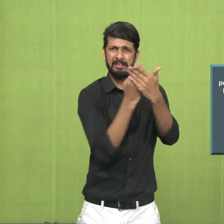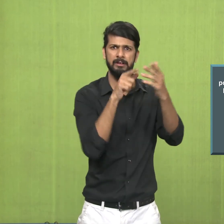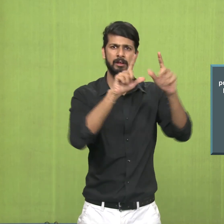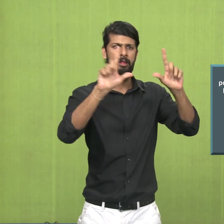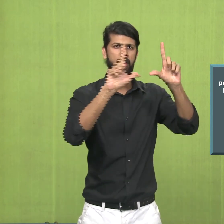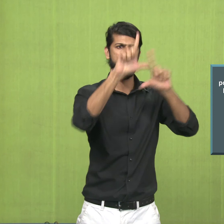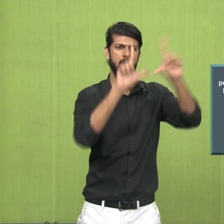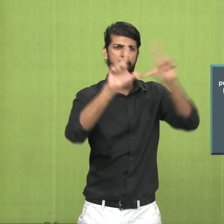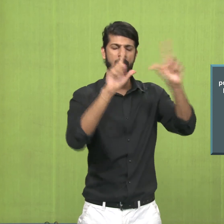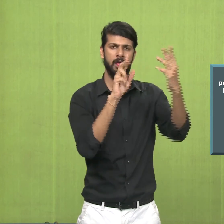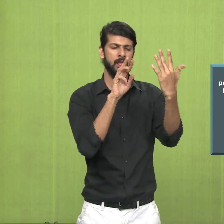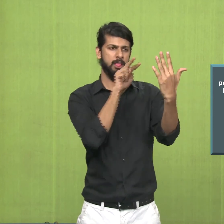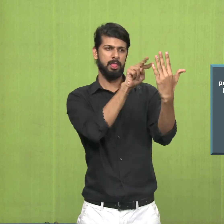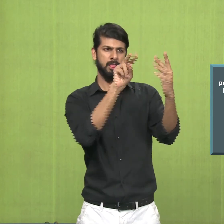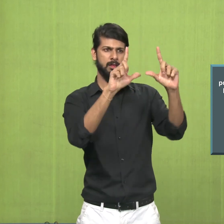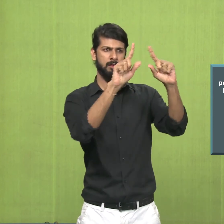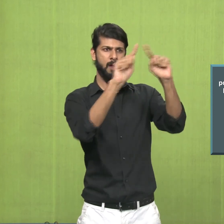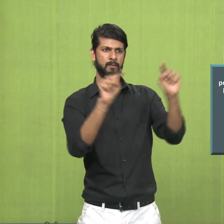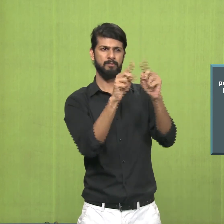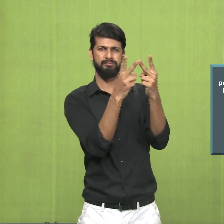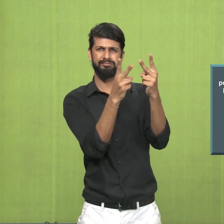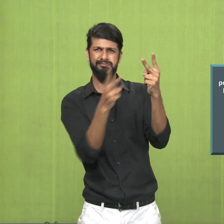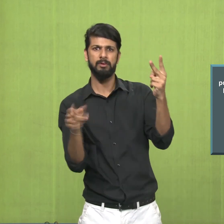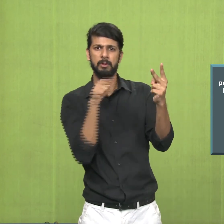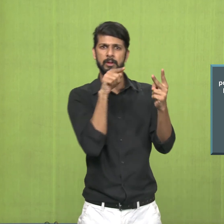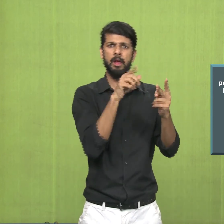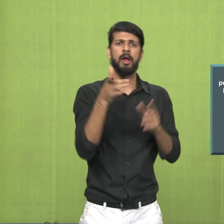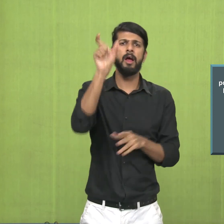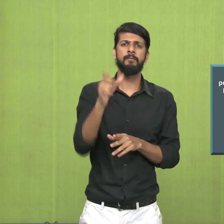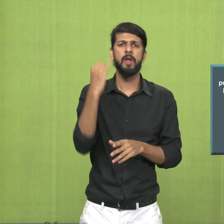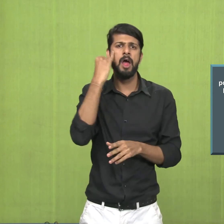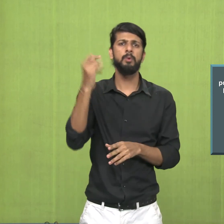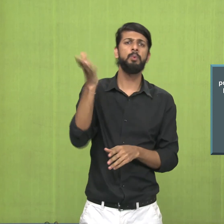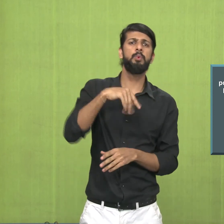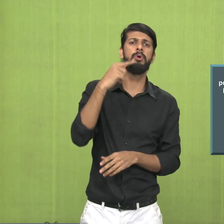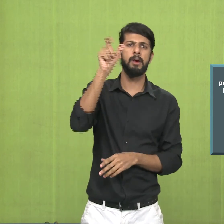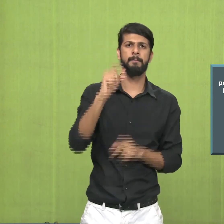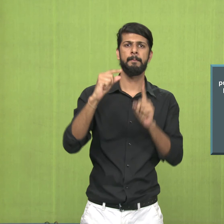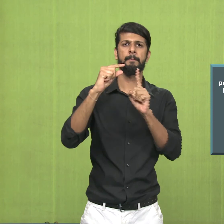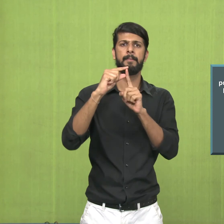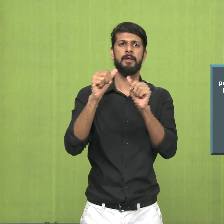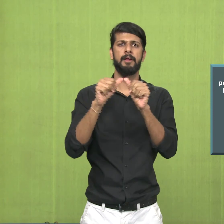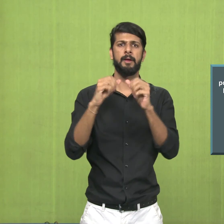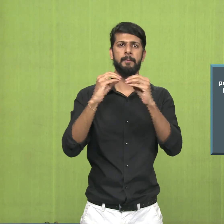cubes or using geometric shapes. and it was popularized